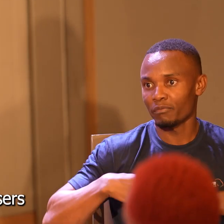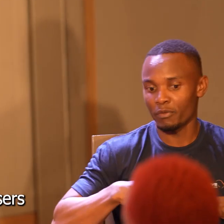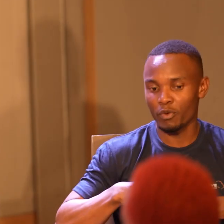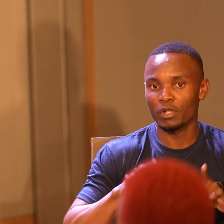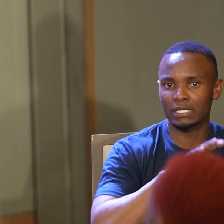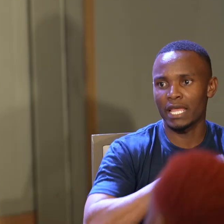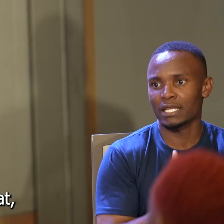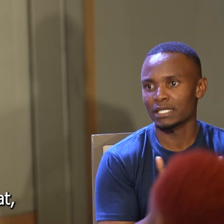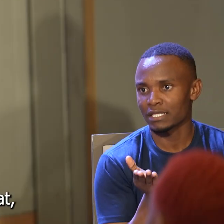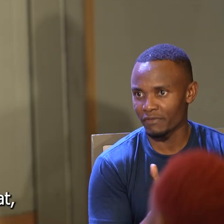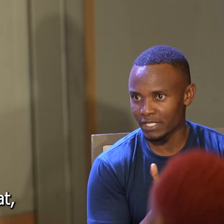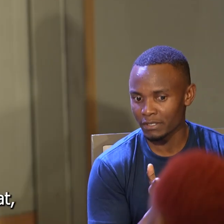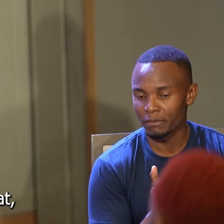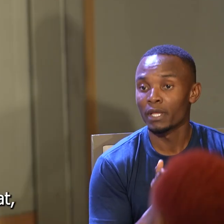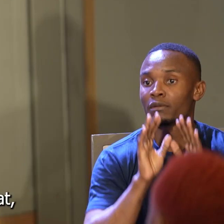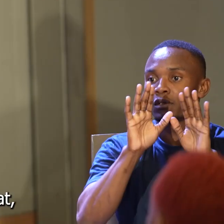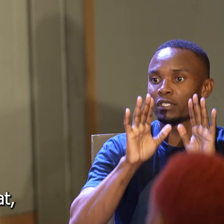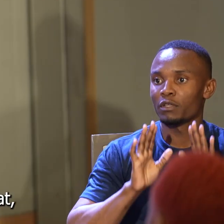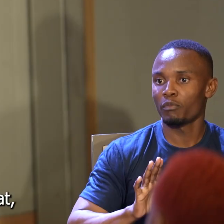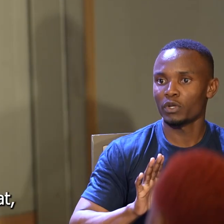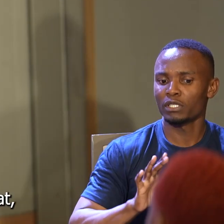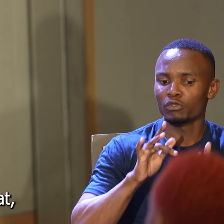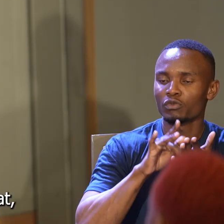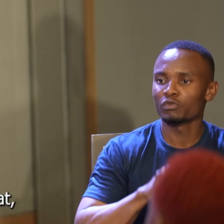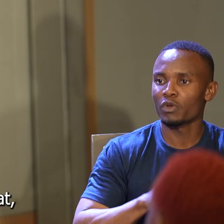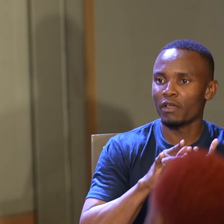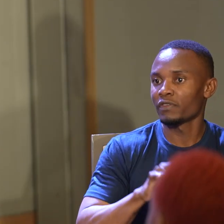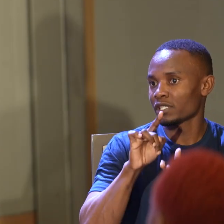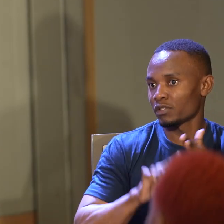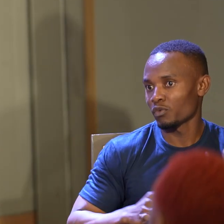the users, it's important to emphasize that